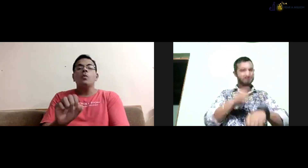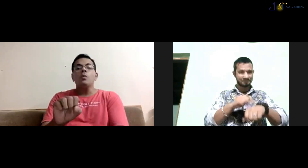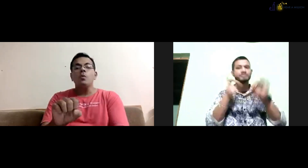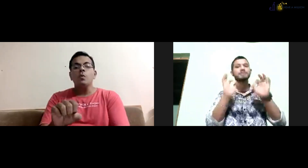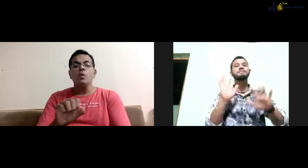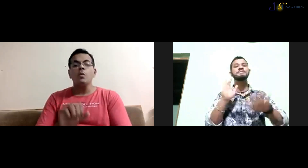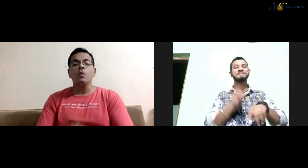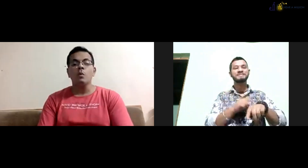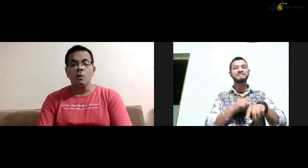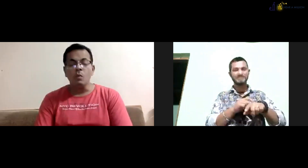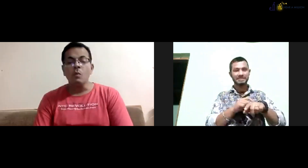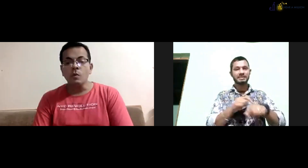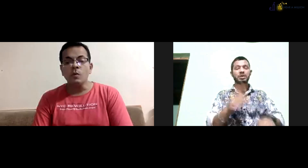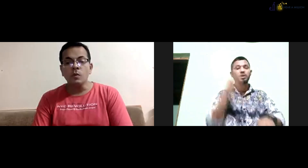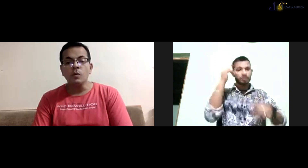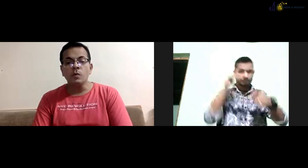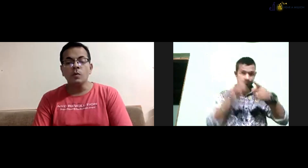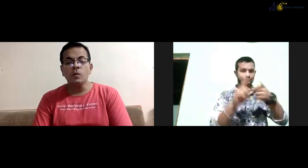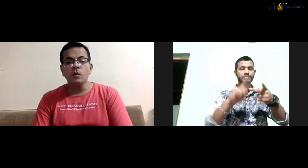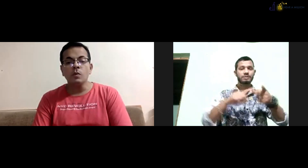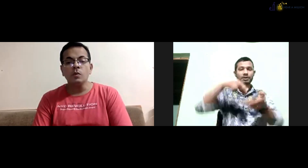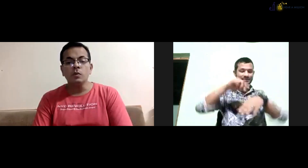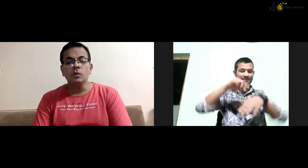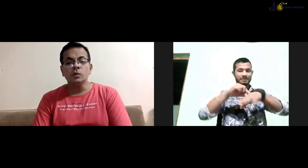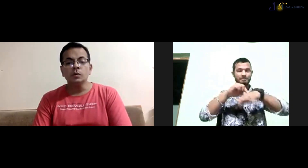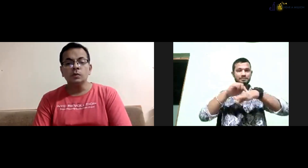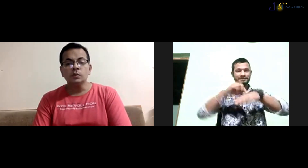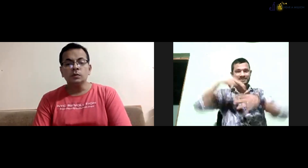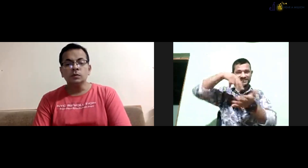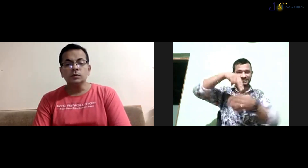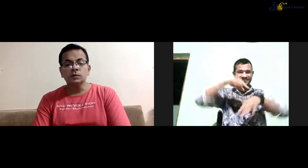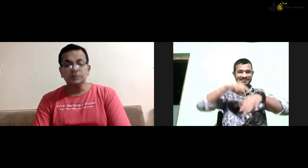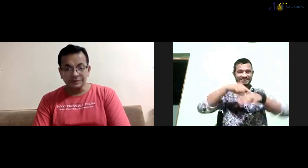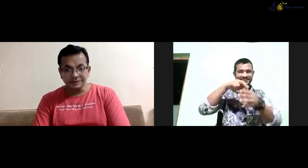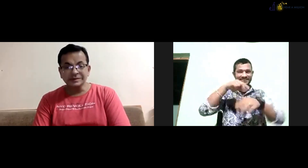while. Okay. You want to do it. Okay. And for some time,